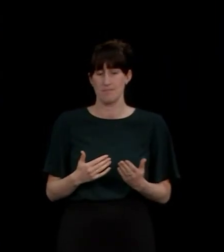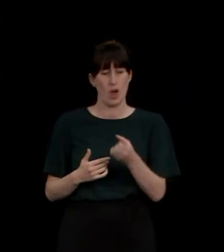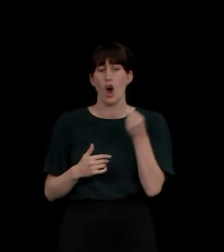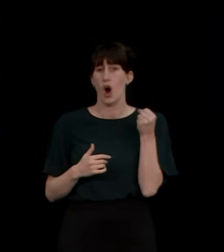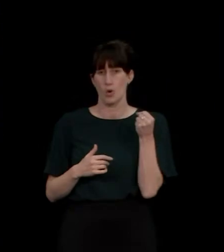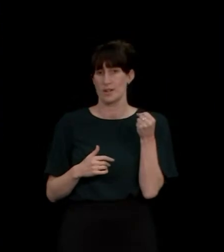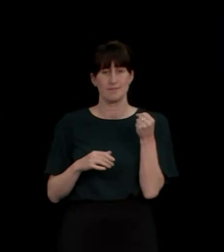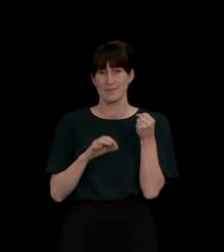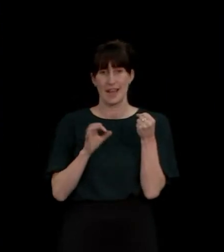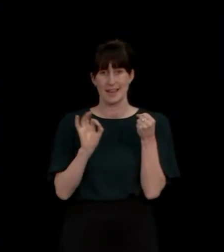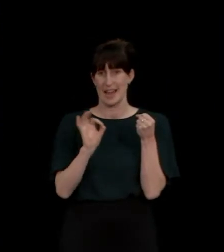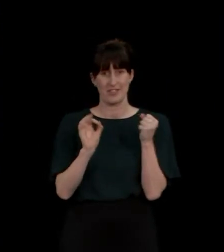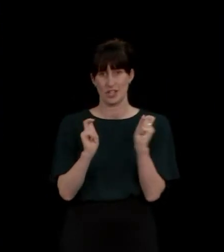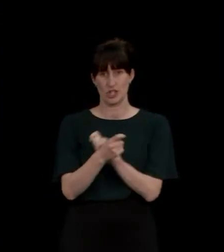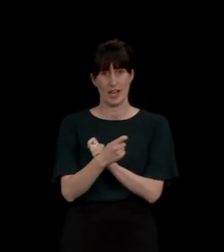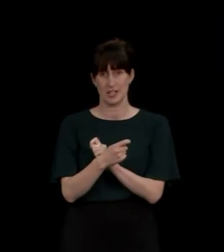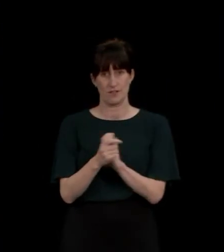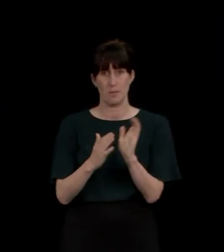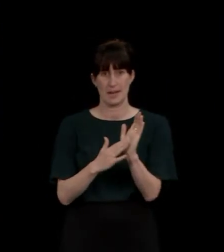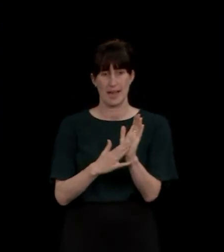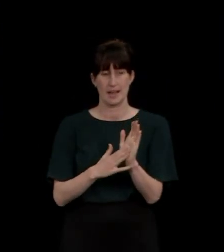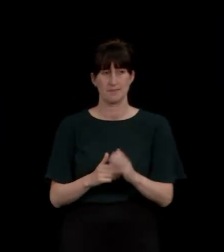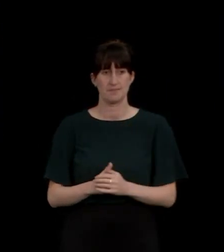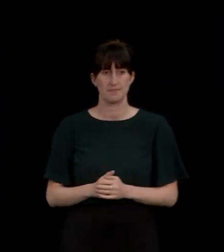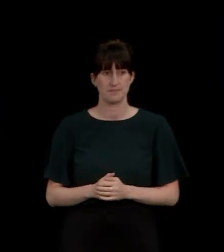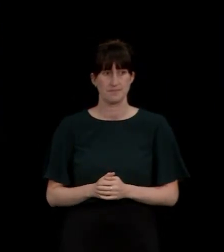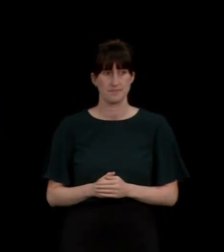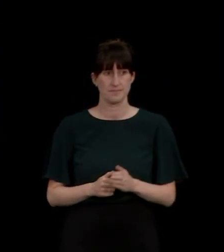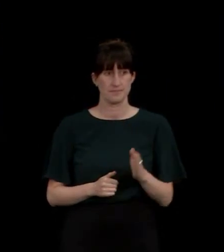lifted on Monday. Could it be until Auckland gets